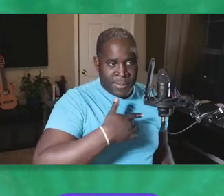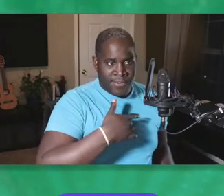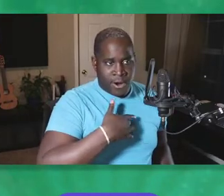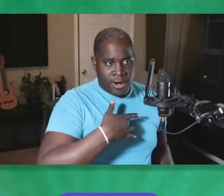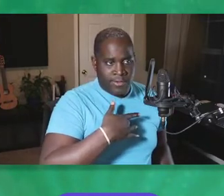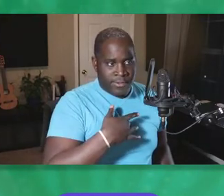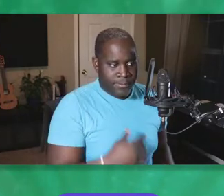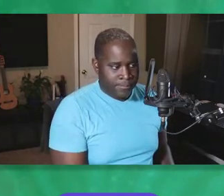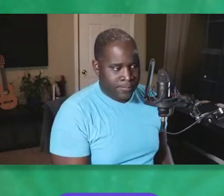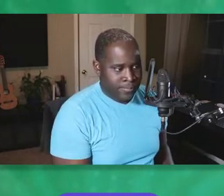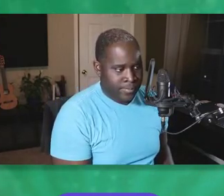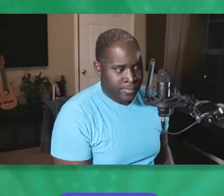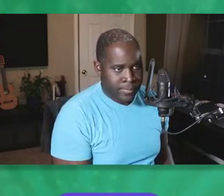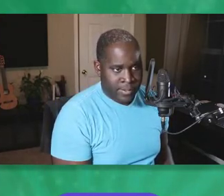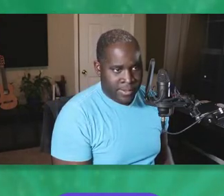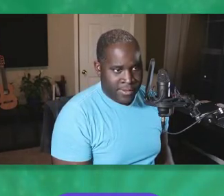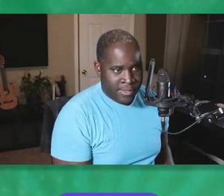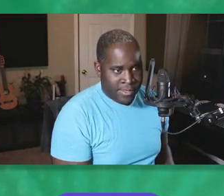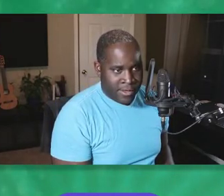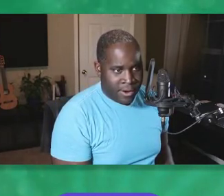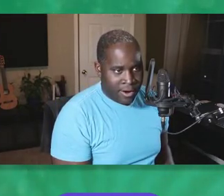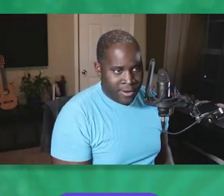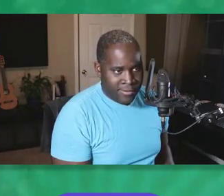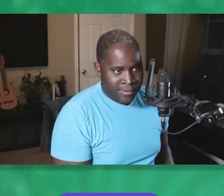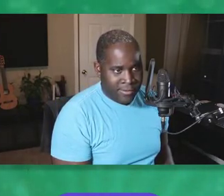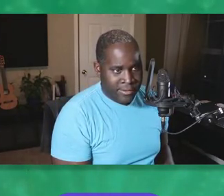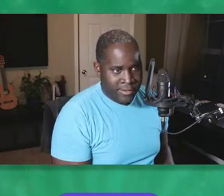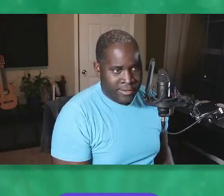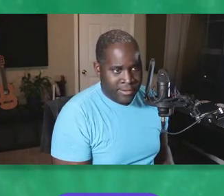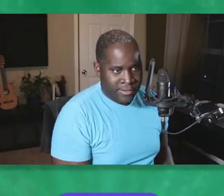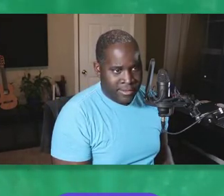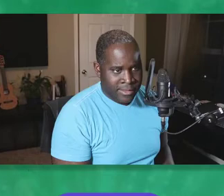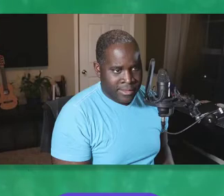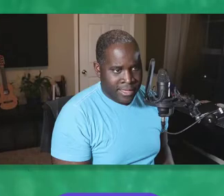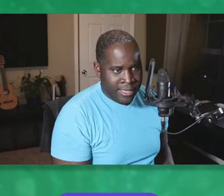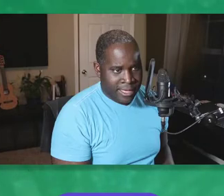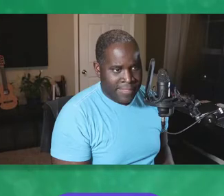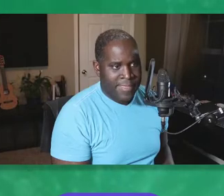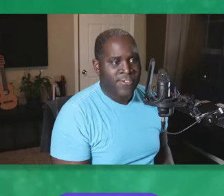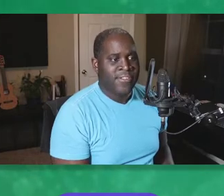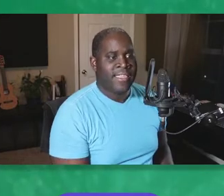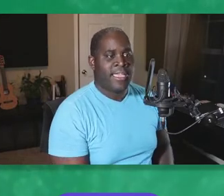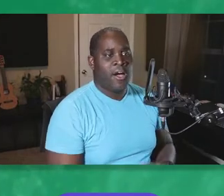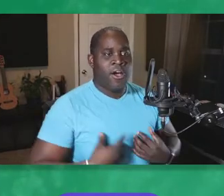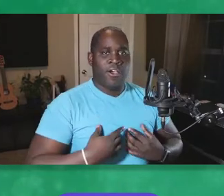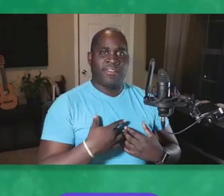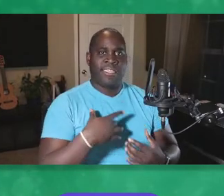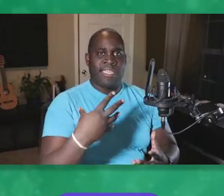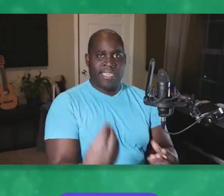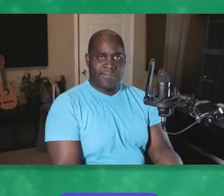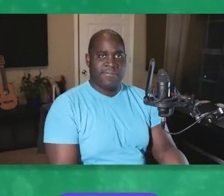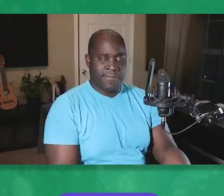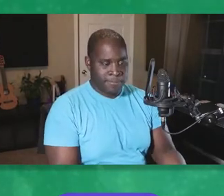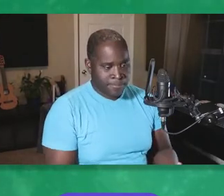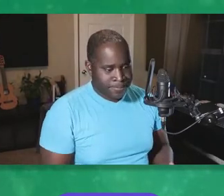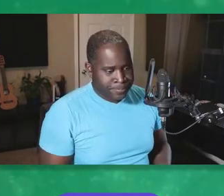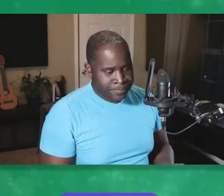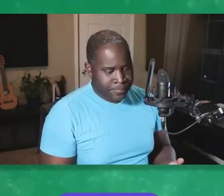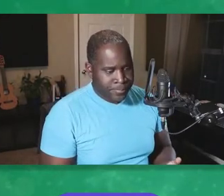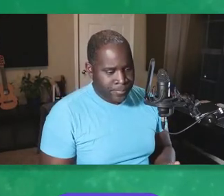This means heart. Heart. I think she's saying heart give,